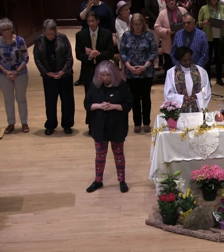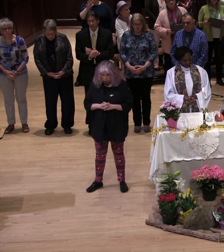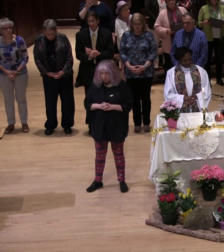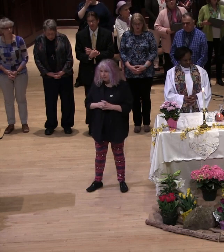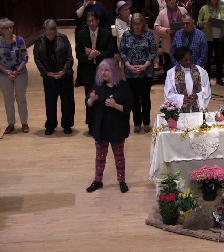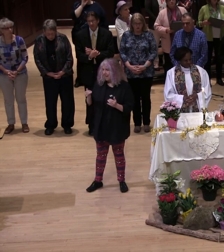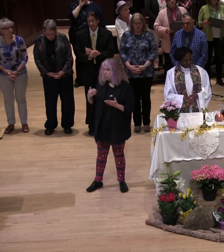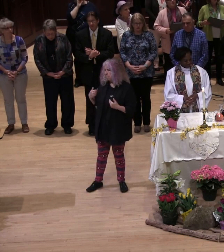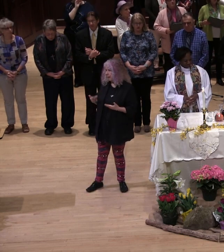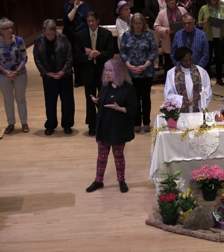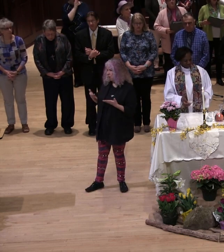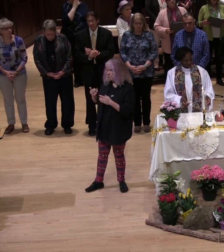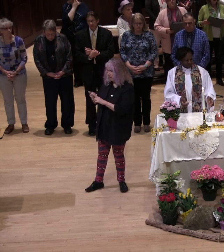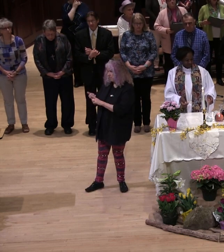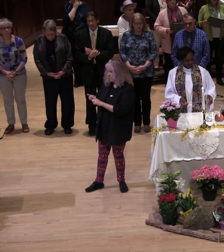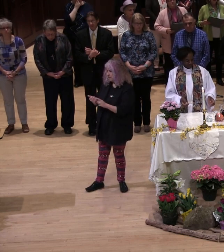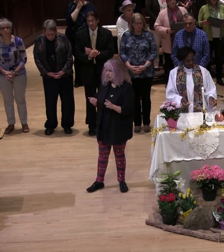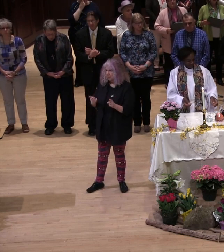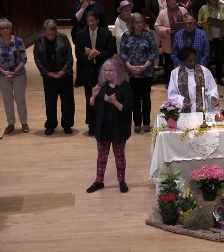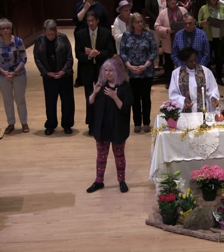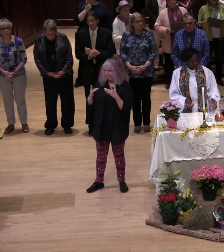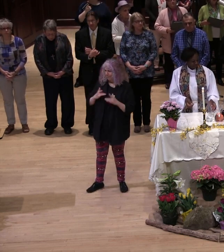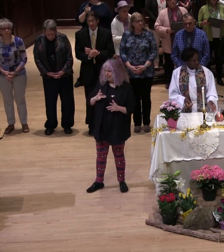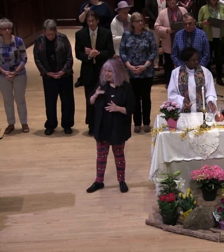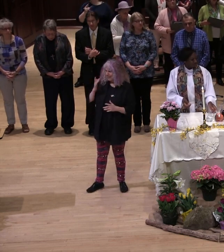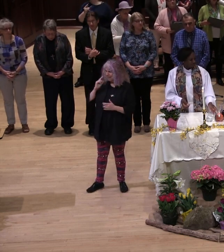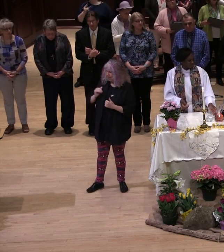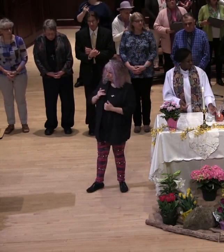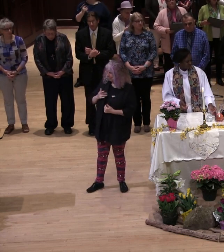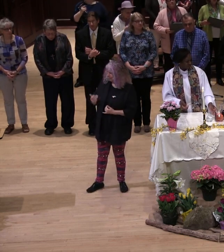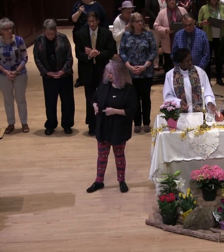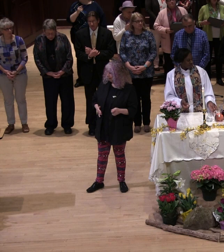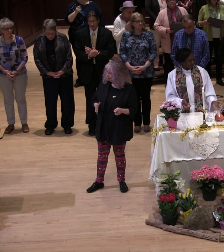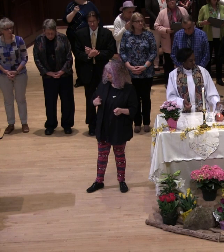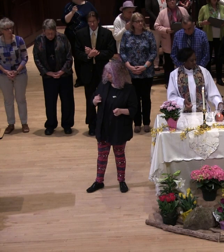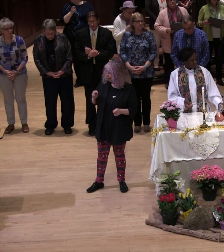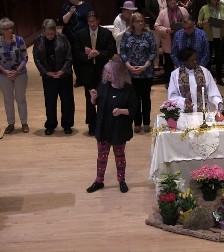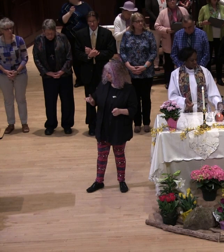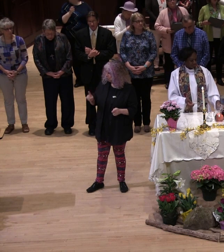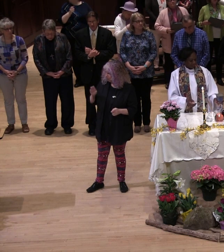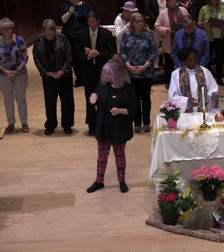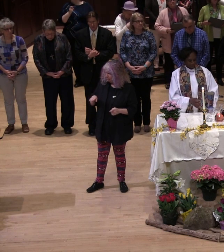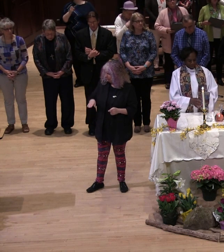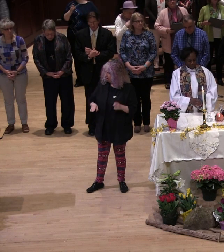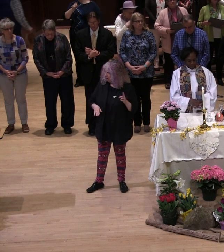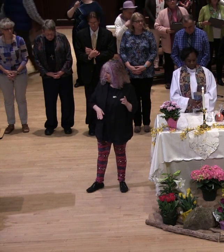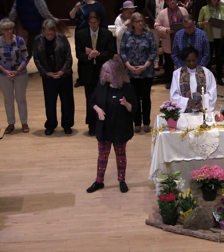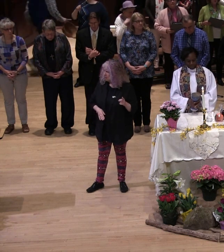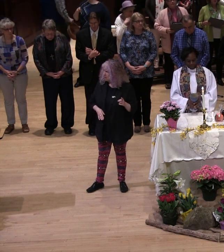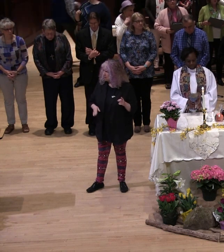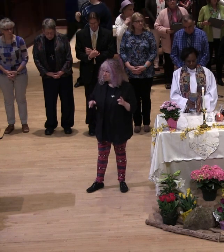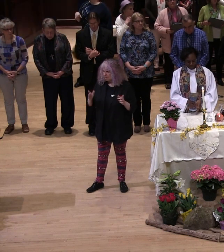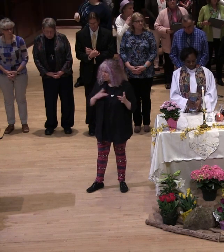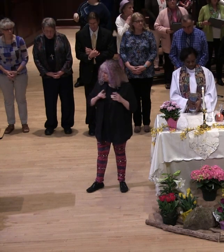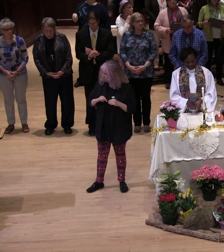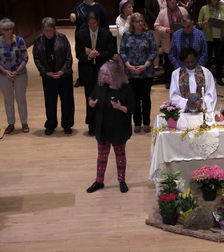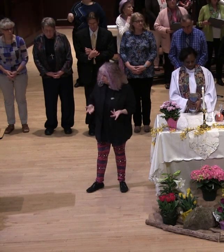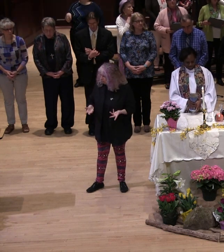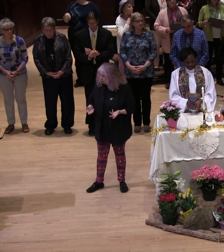And now let's make an offering of ourselves. Get in touch with how you're feeling right now. What kind of a mood are you in? What are you worried